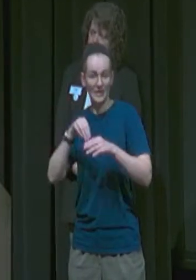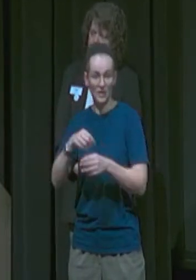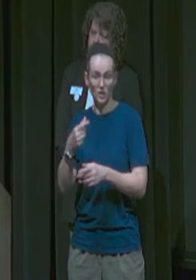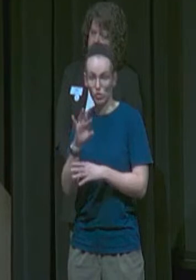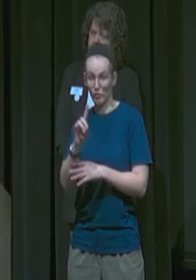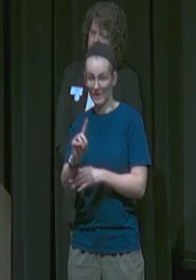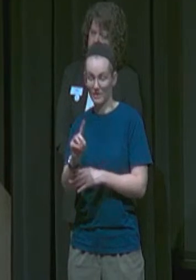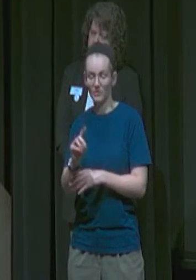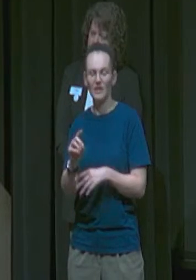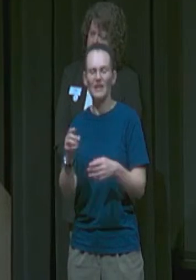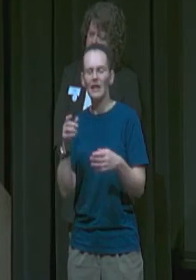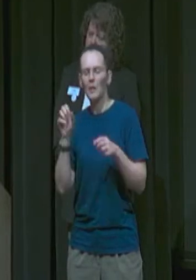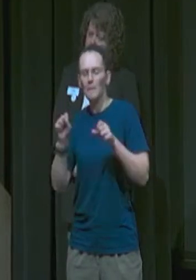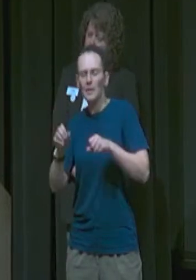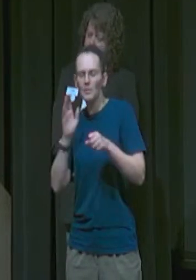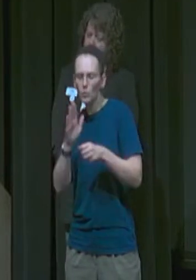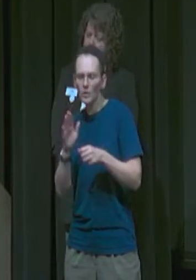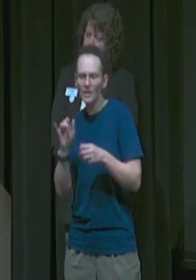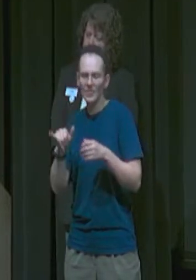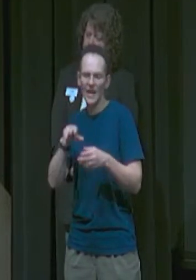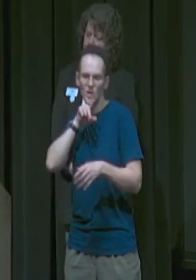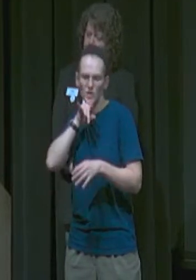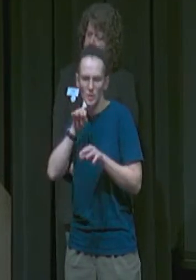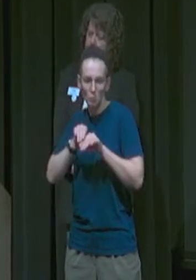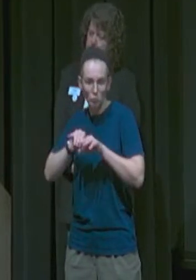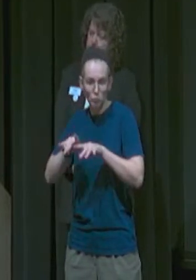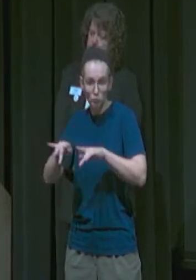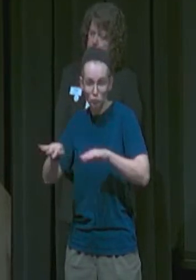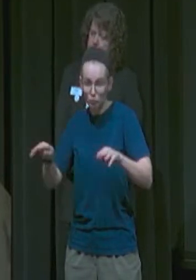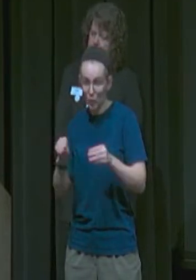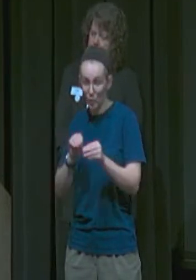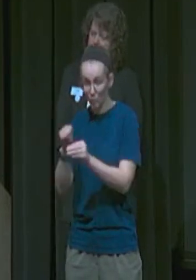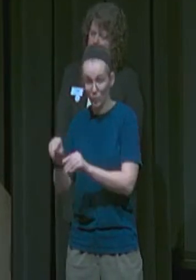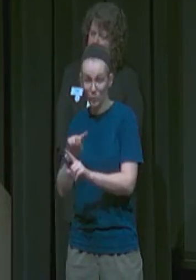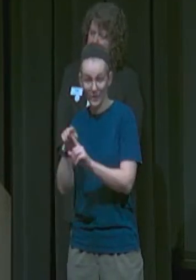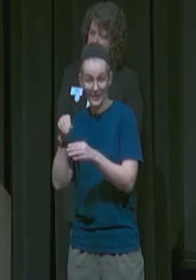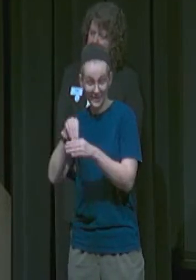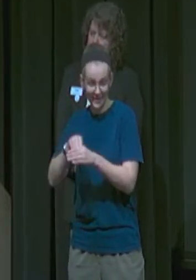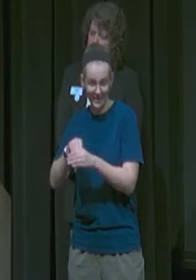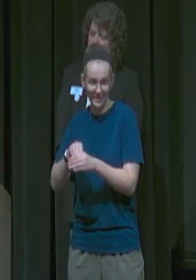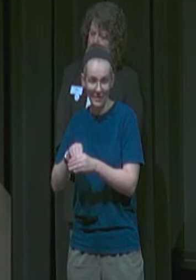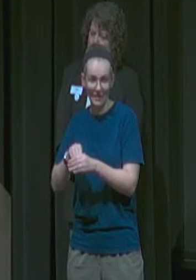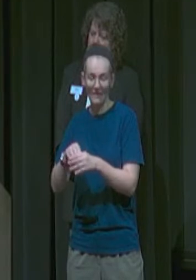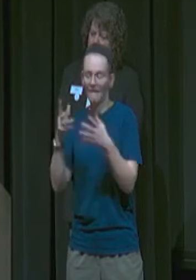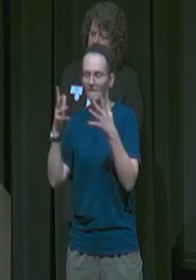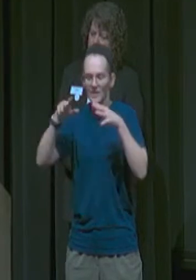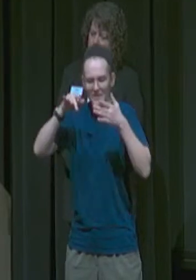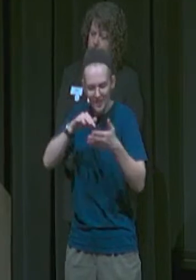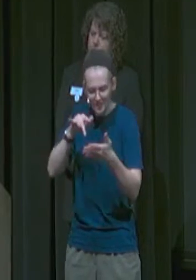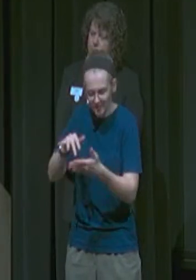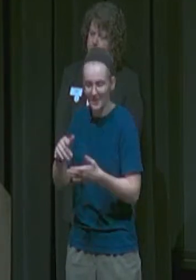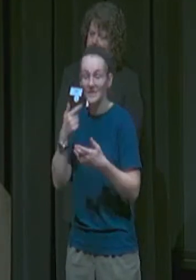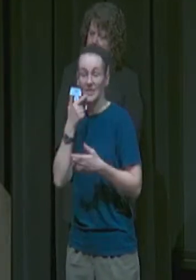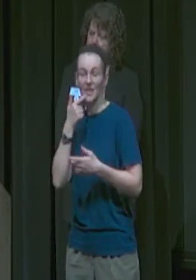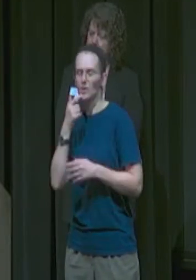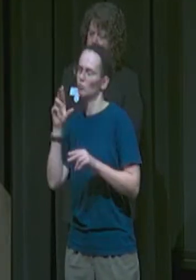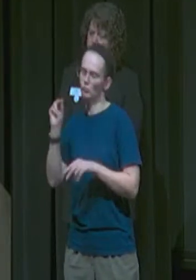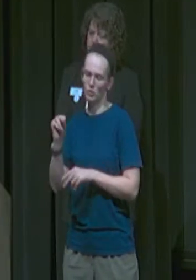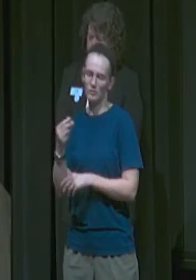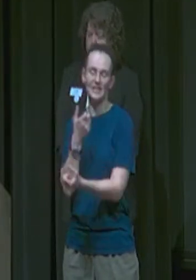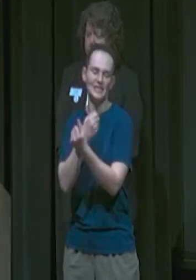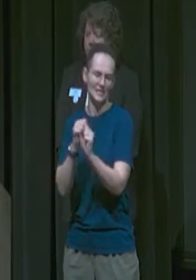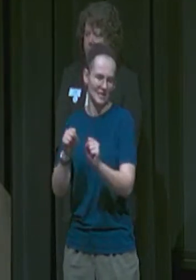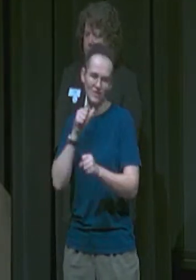of the contaminants to potentially migrate once they're in there. And all of that has determined that it is safe and that is